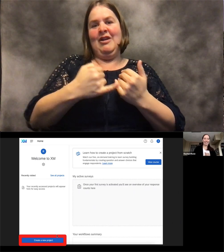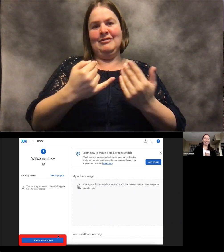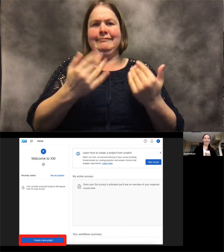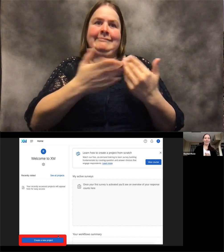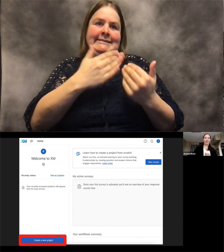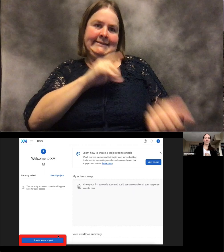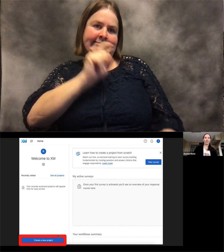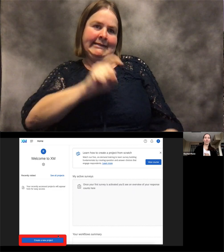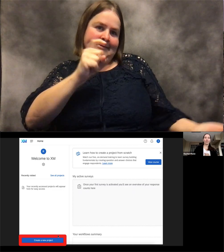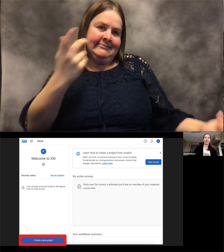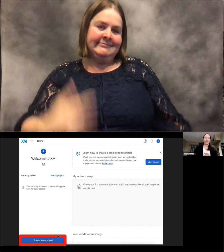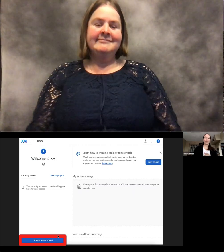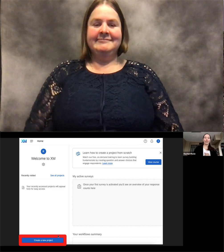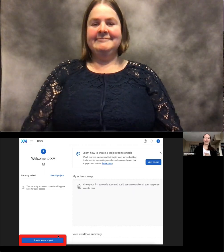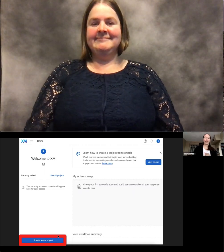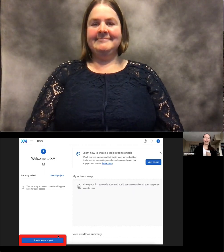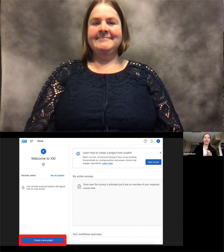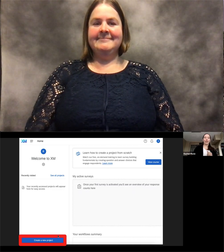Easy.